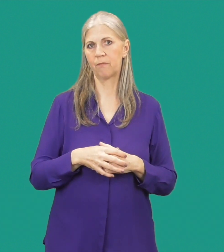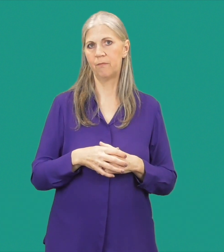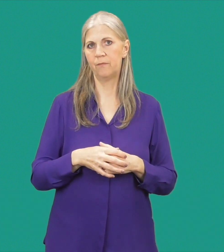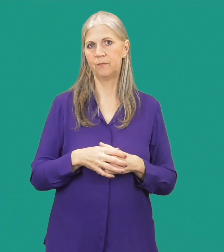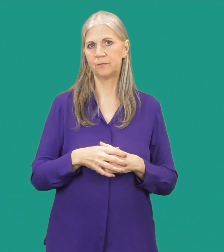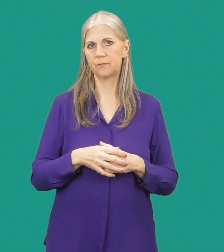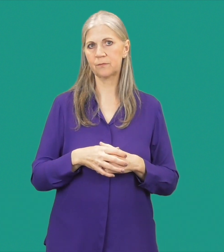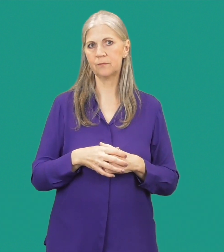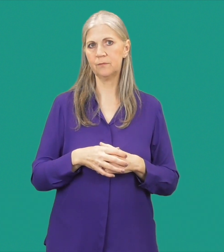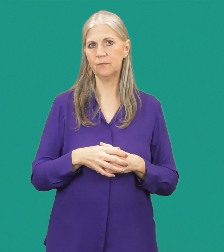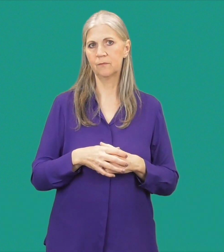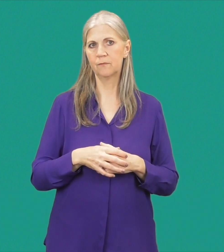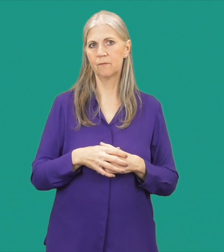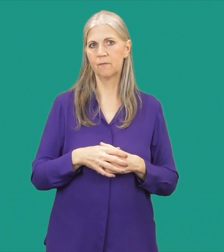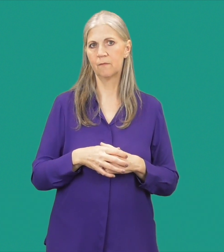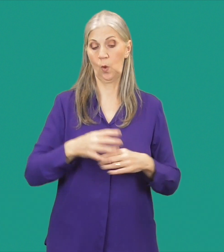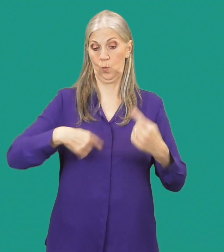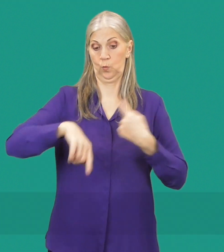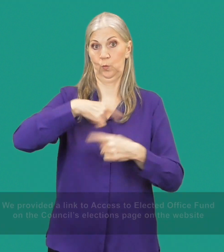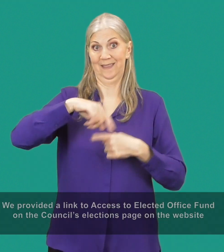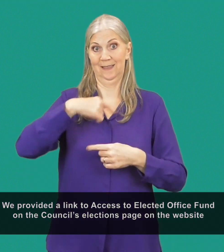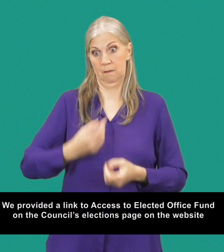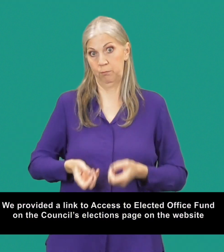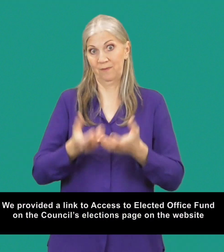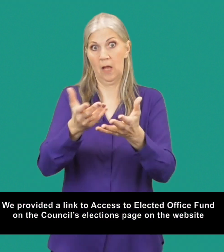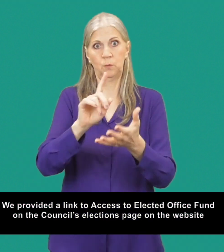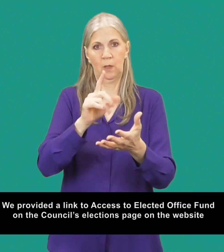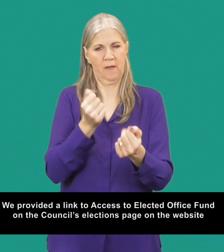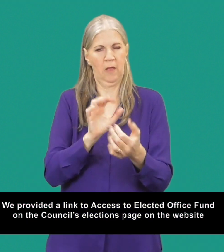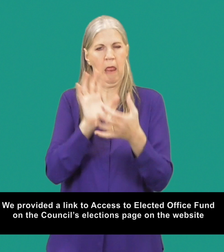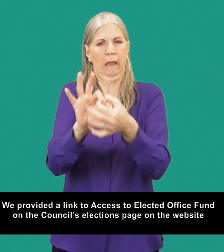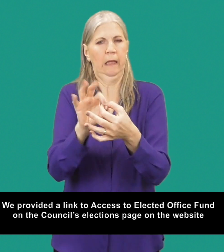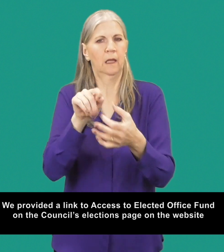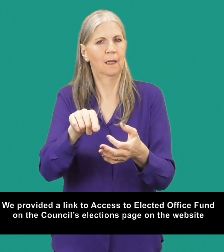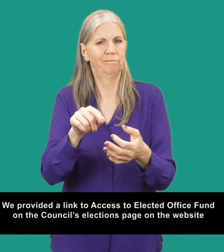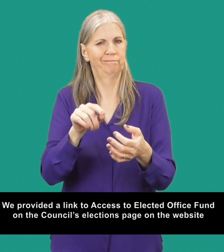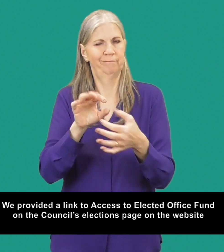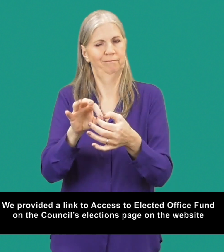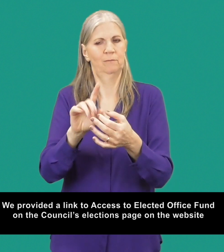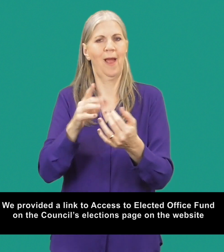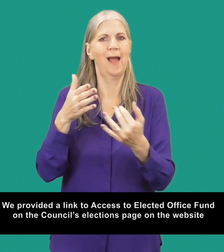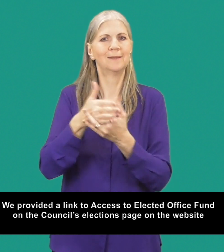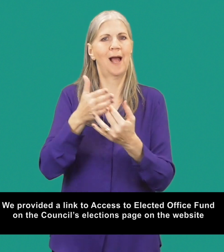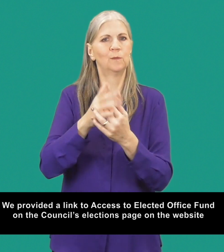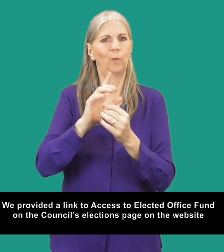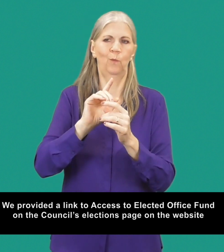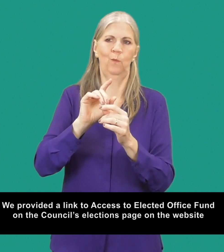We provided a link to the Access to Elected Office Fund on the Council's elections page on the